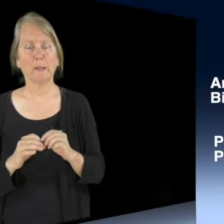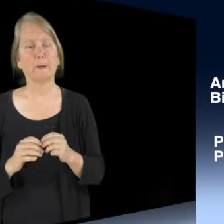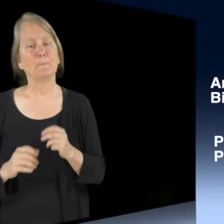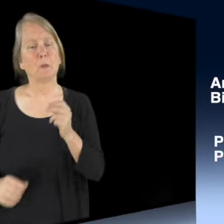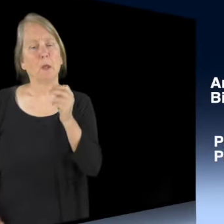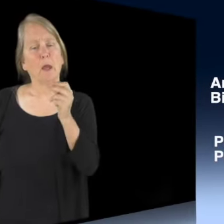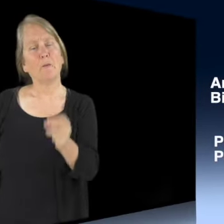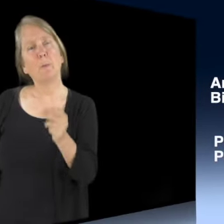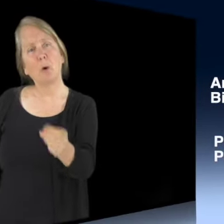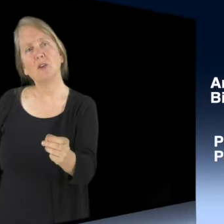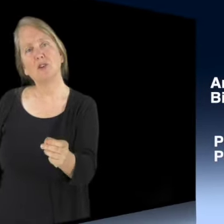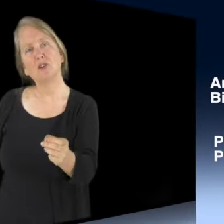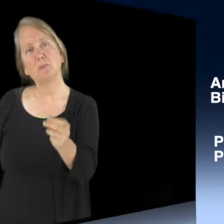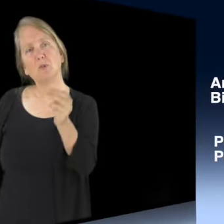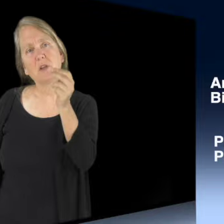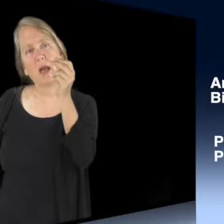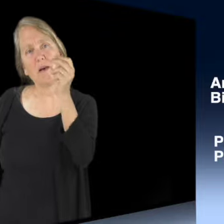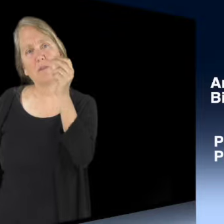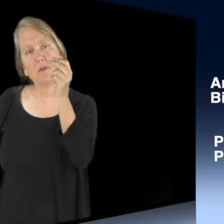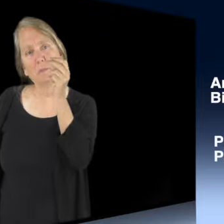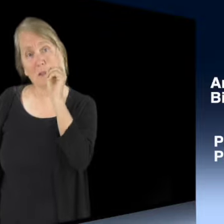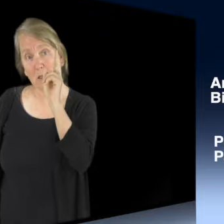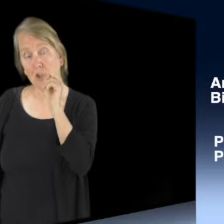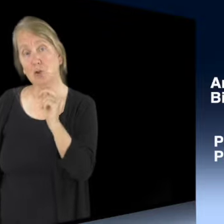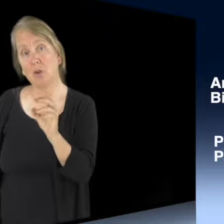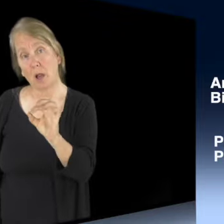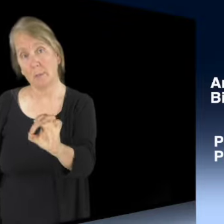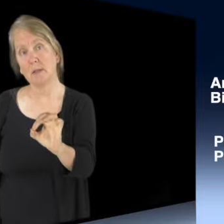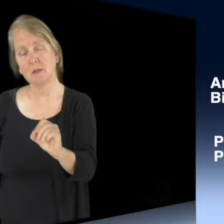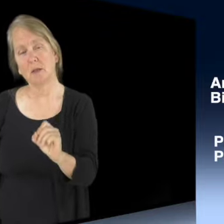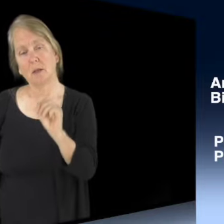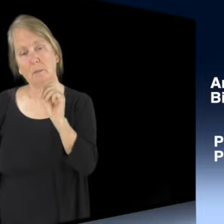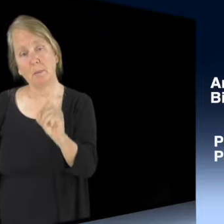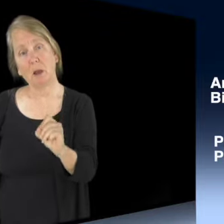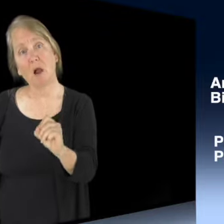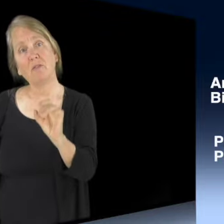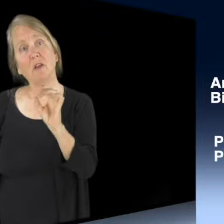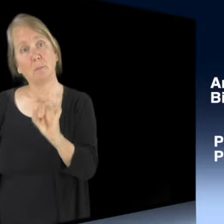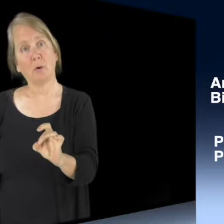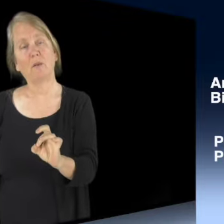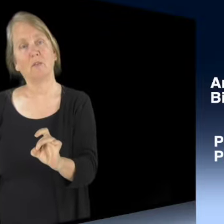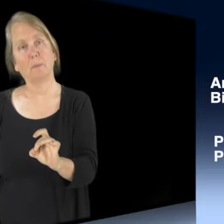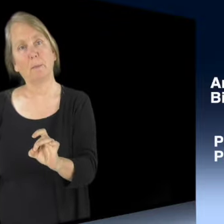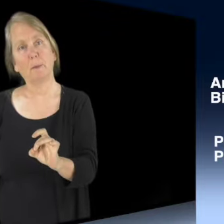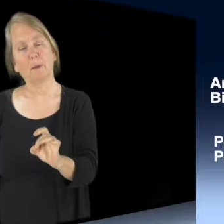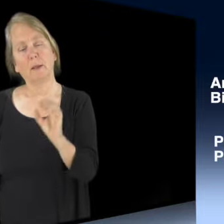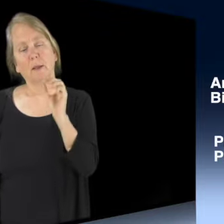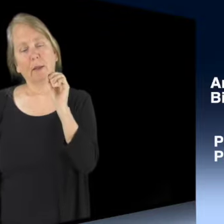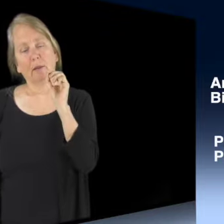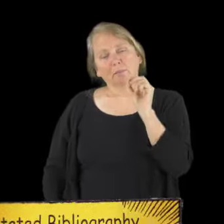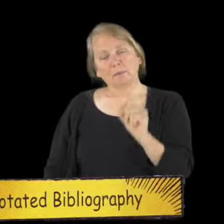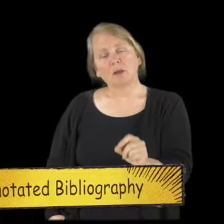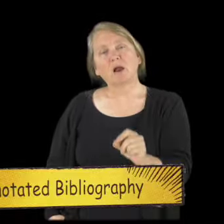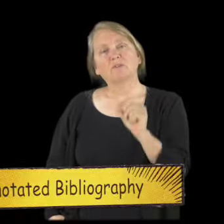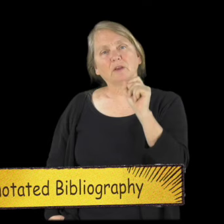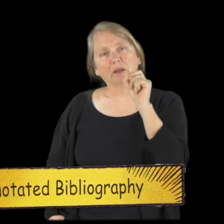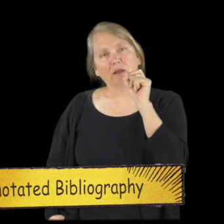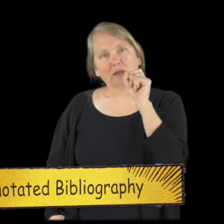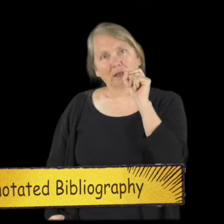clear. Every project is supposed to have basically two documents, a bibliography and a process paper. The bibliography